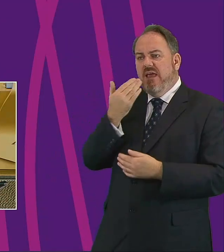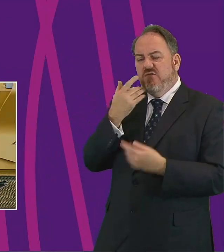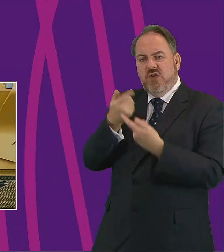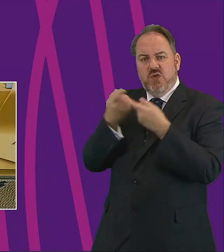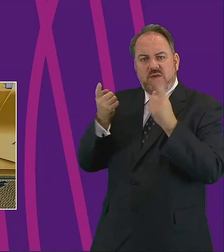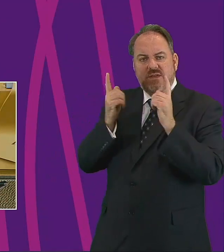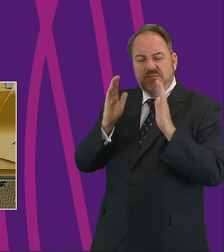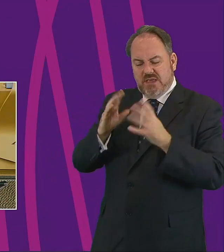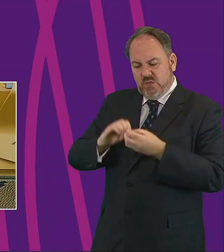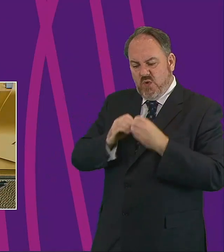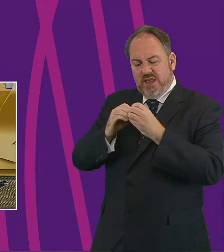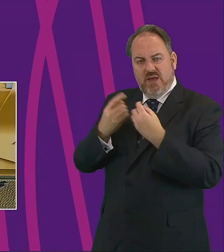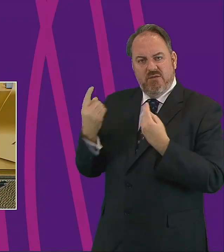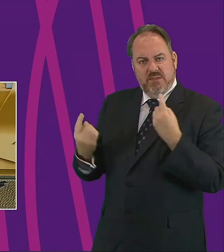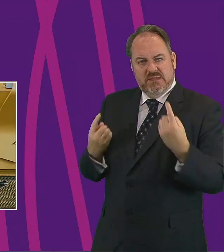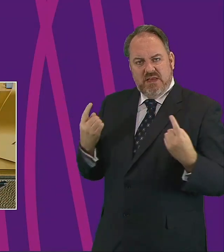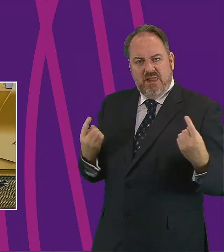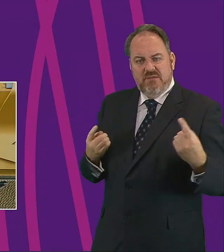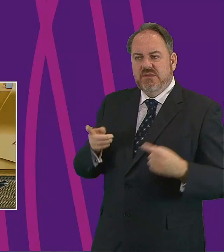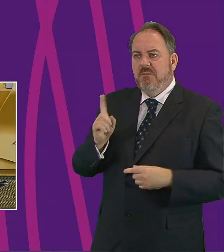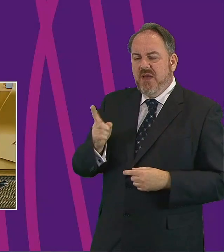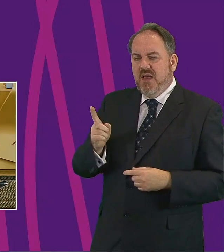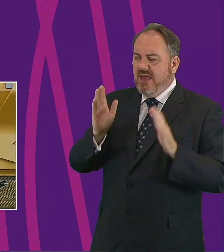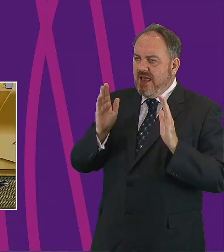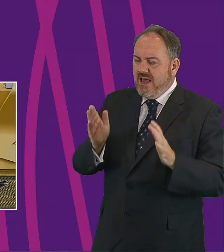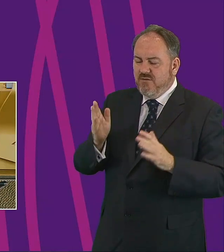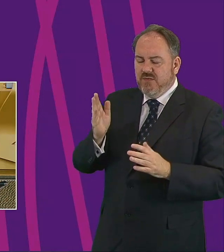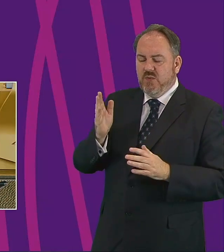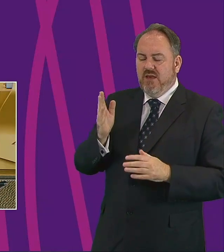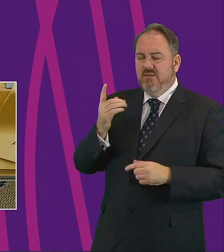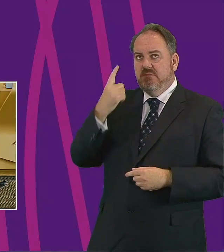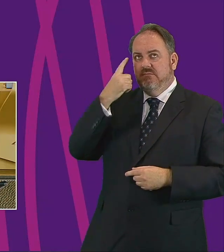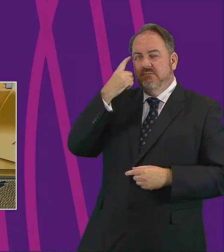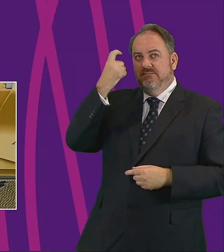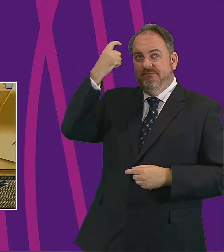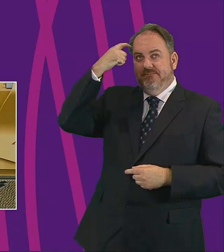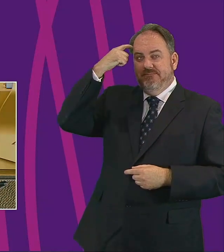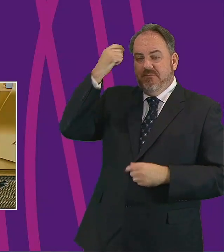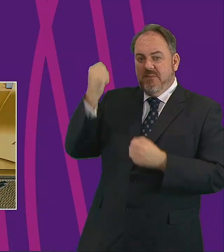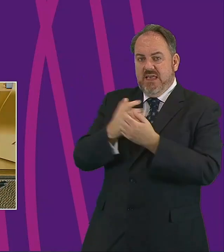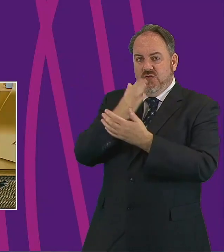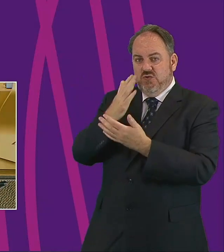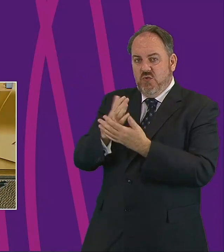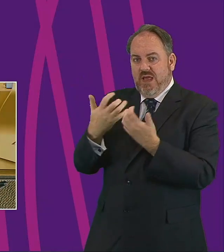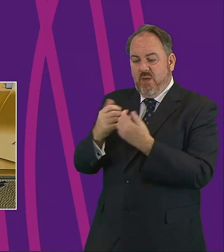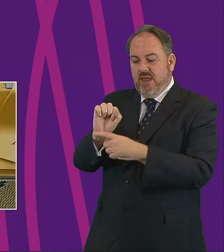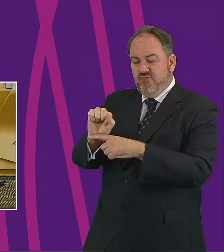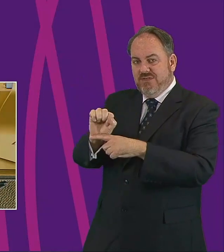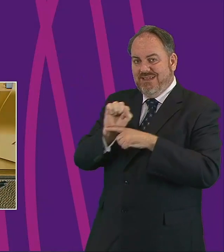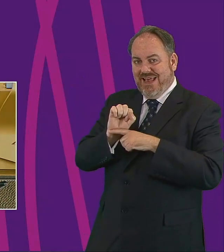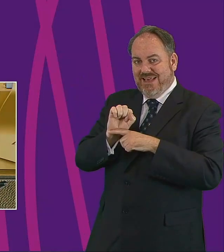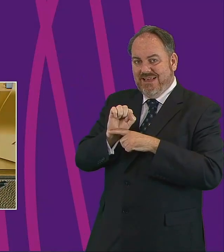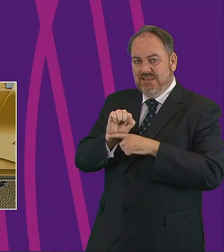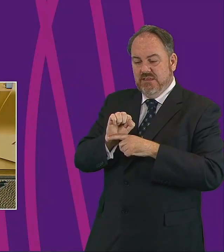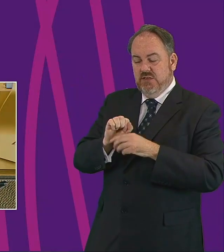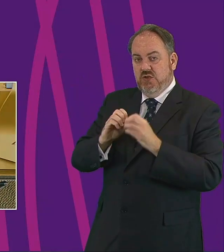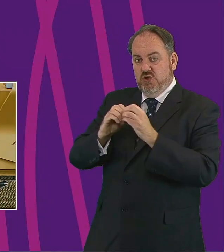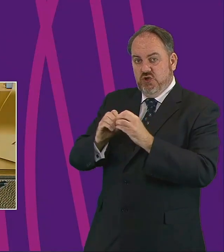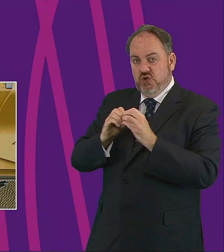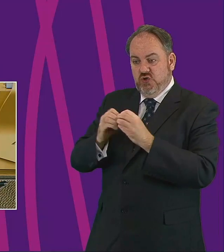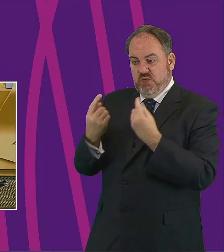all of them, have regard, and very serious regard, to how they keep their student communities safe, the staff who work